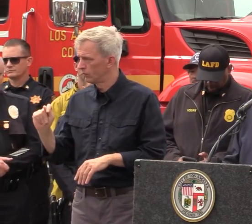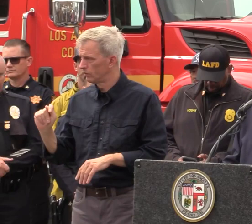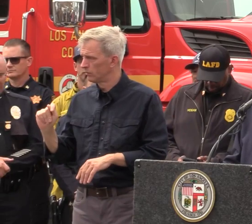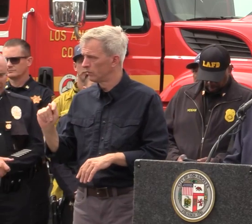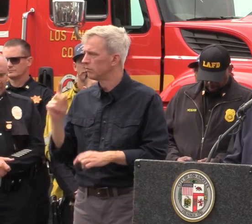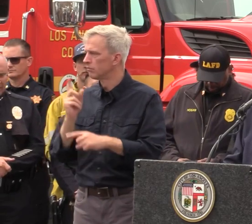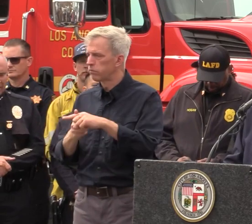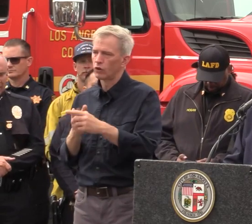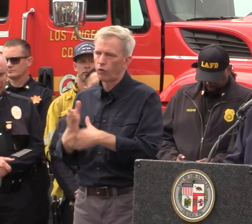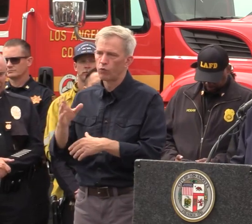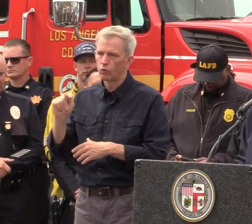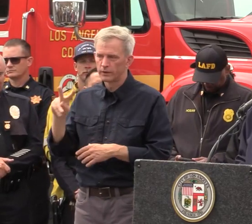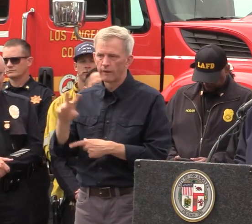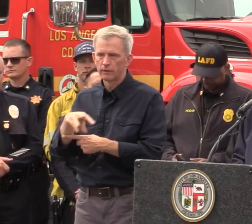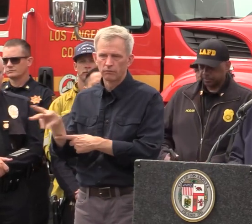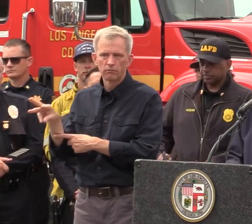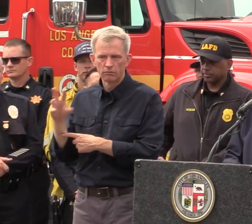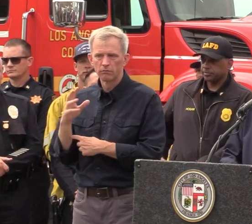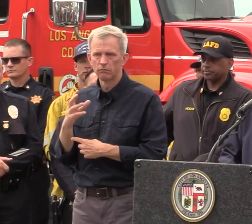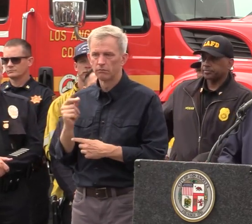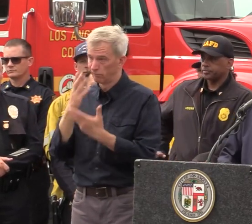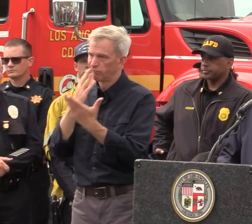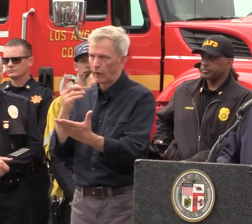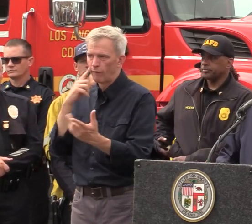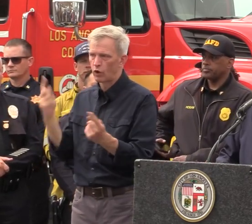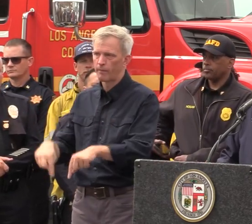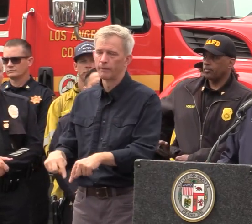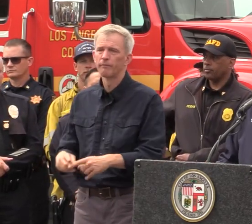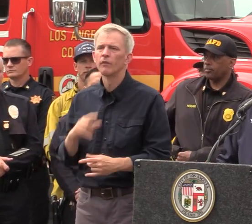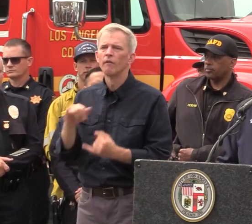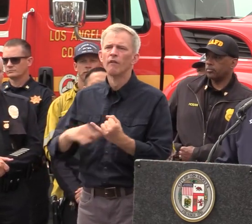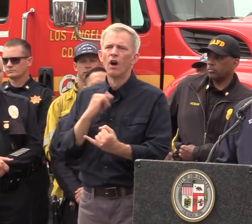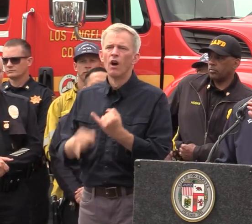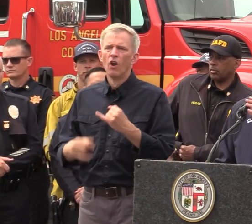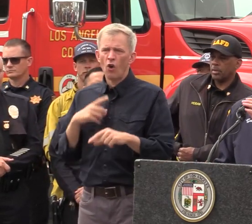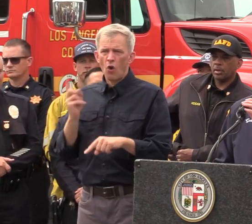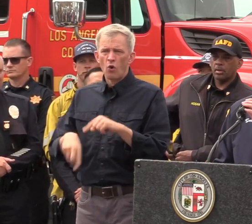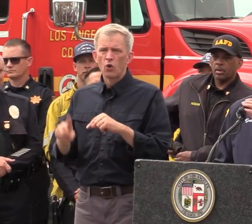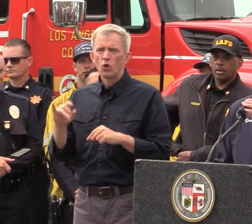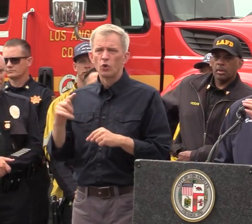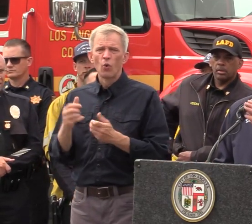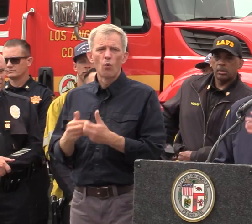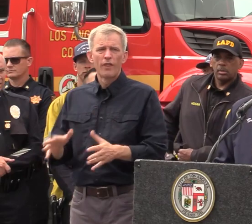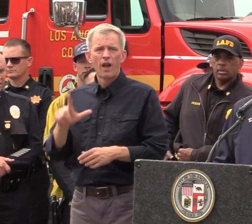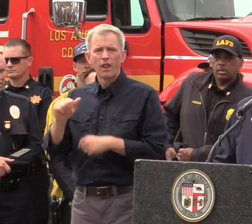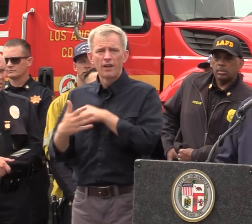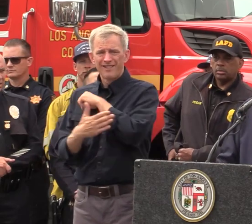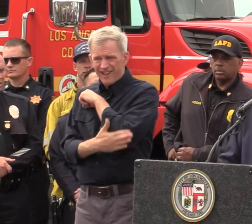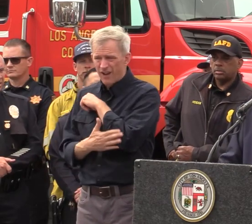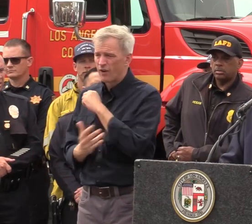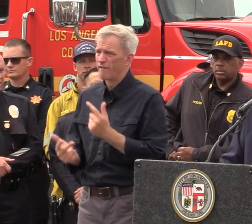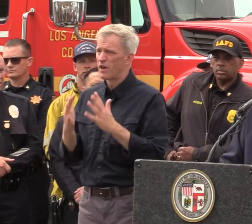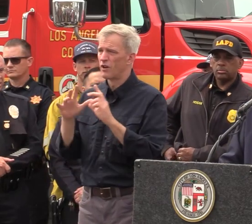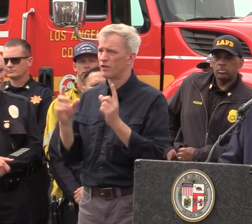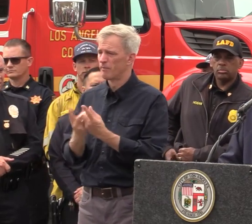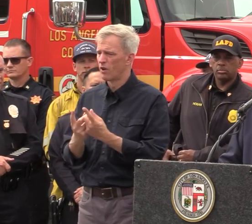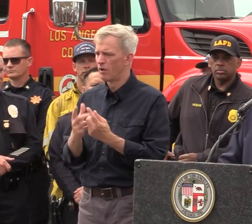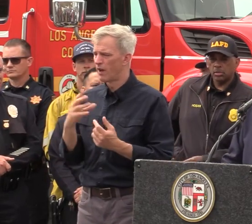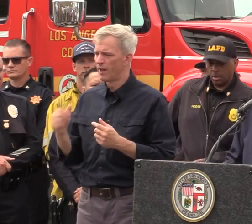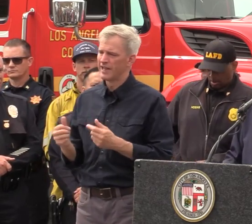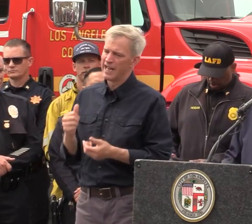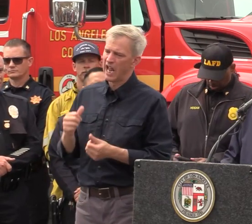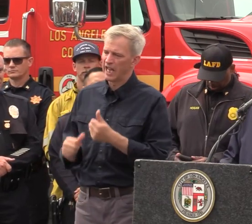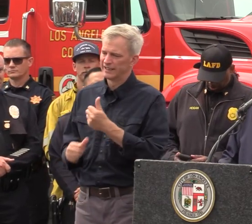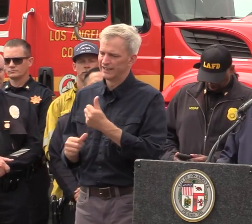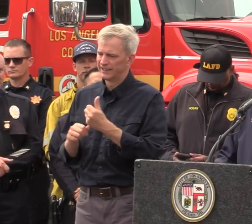as through the media. And we thank the media for being here today. Finally, we couldn't do this without our Los Angeles County Fire Department and our Assistant Chief Jesse Vela is here. I